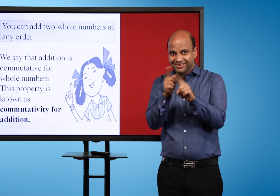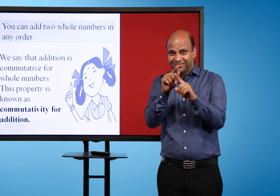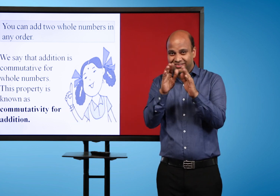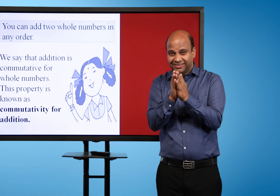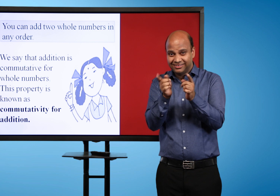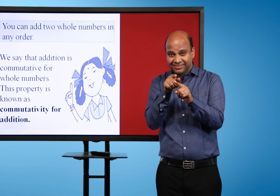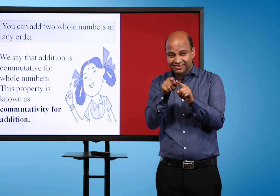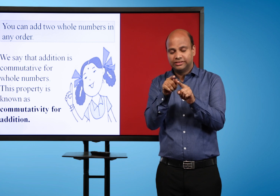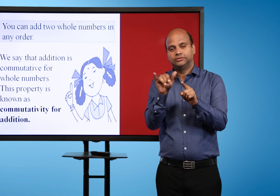commutativity for addition.